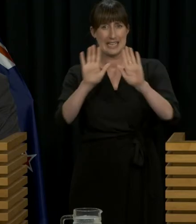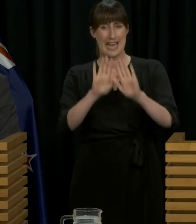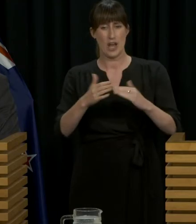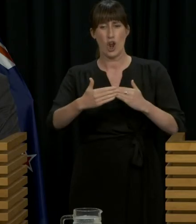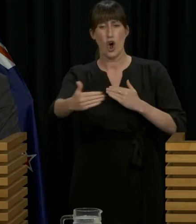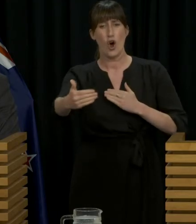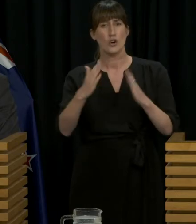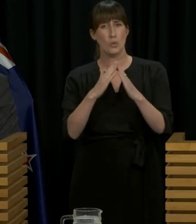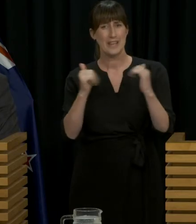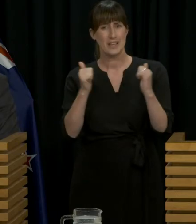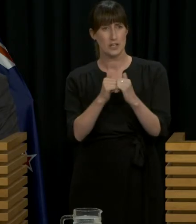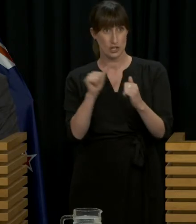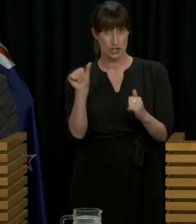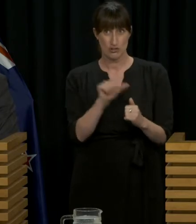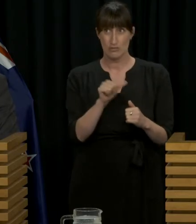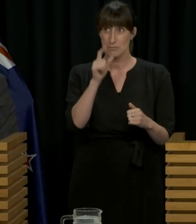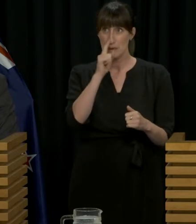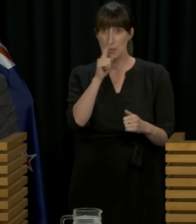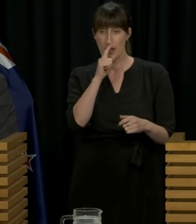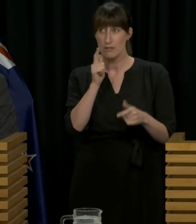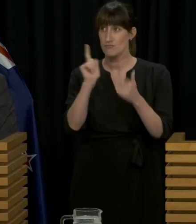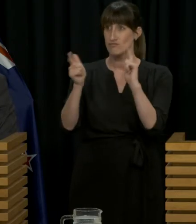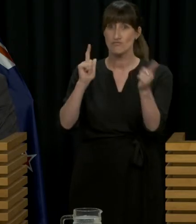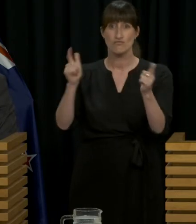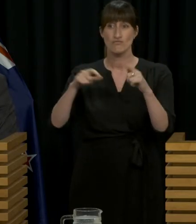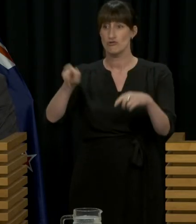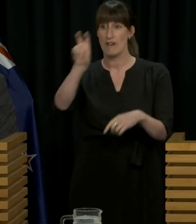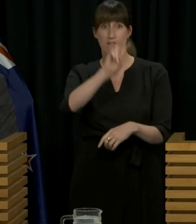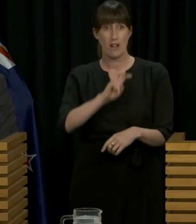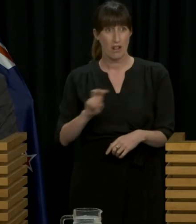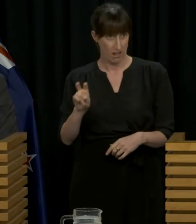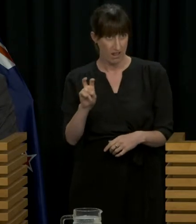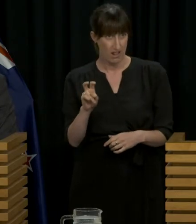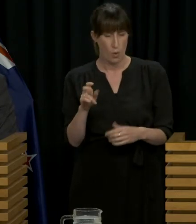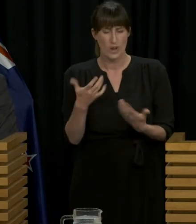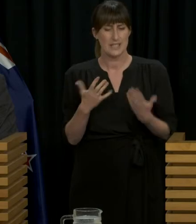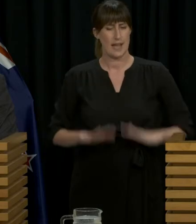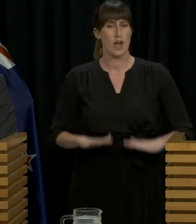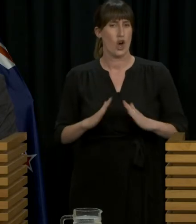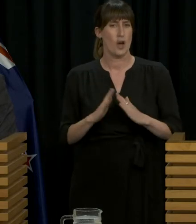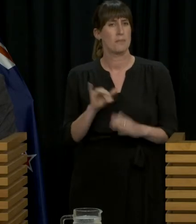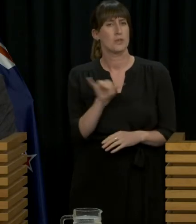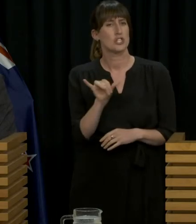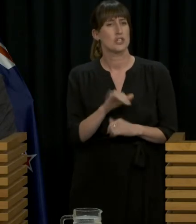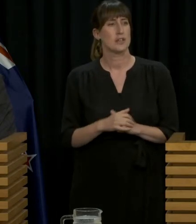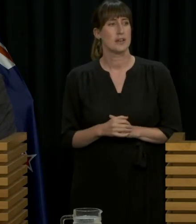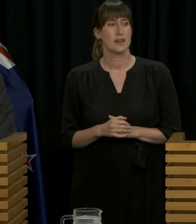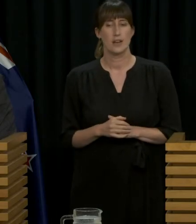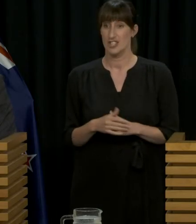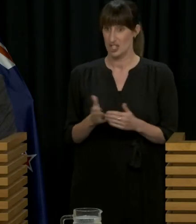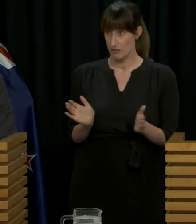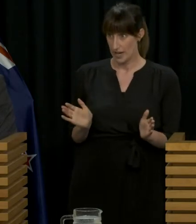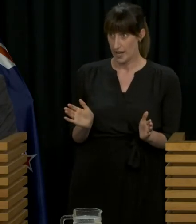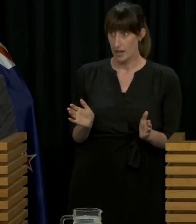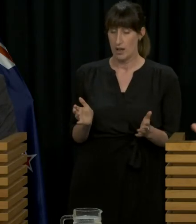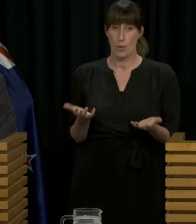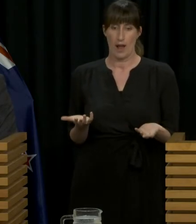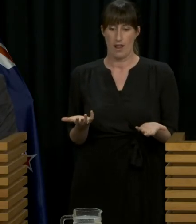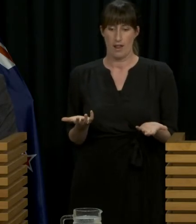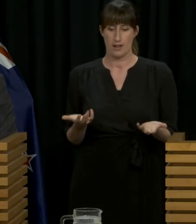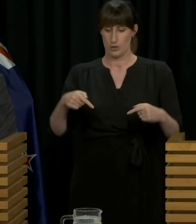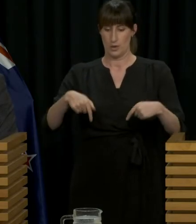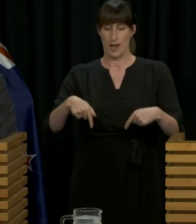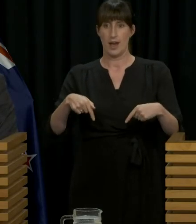or should they be staying at home? Generally, yes, Yeah. generally. Well, at the moment, we are, today and